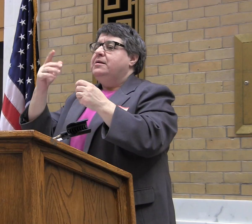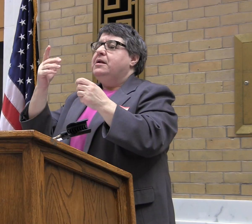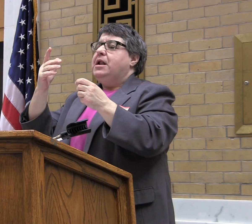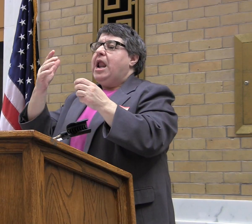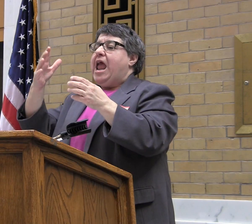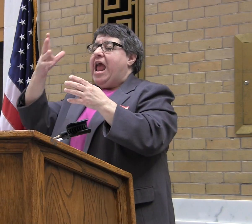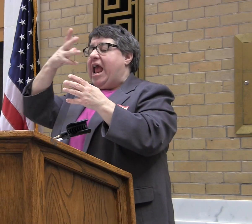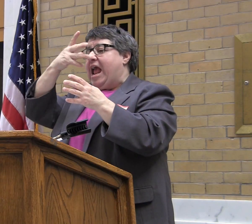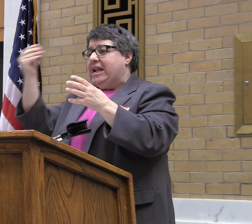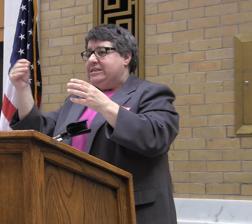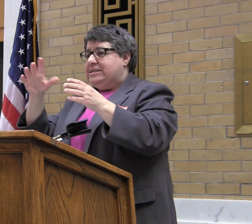CBFS,